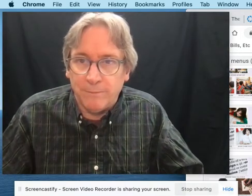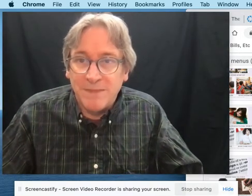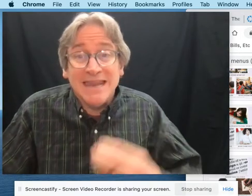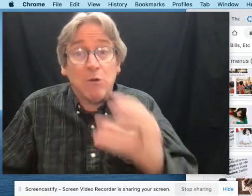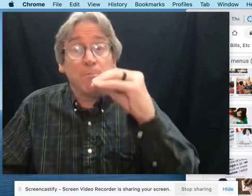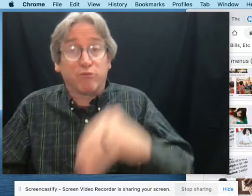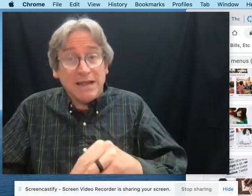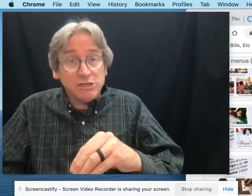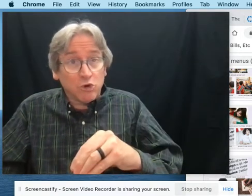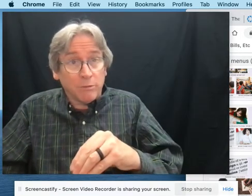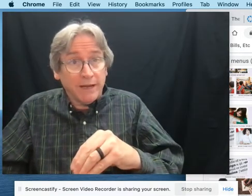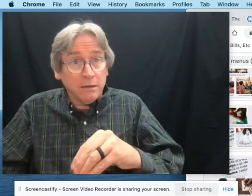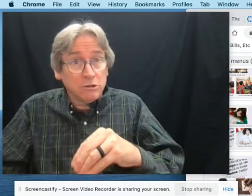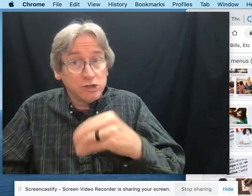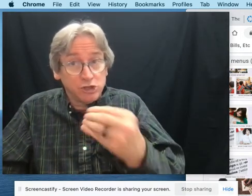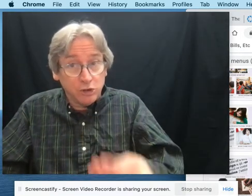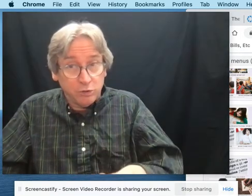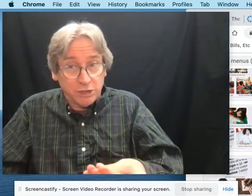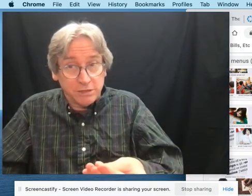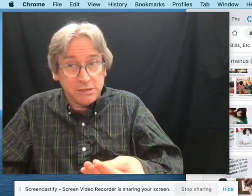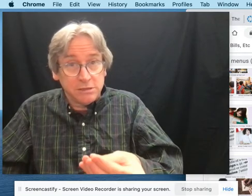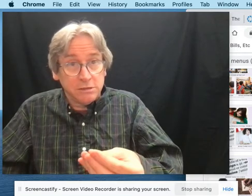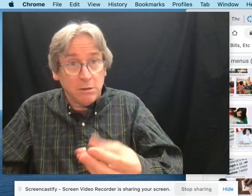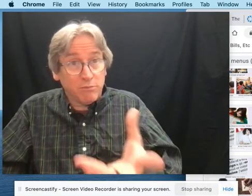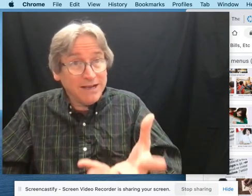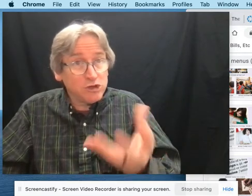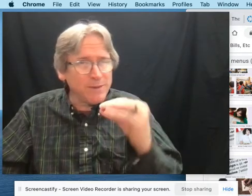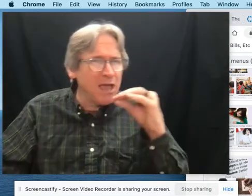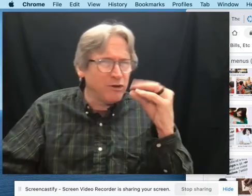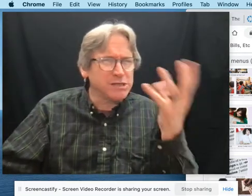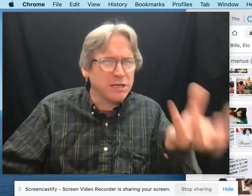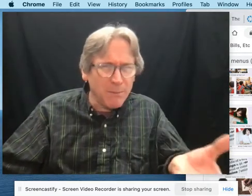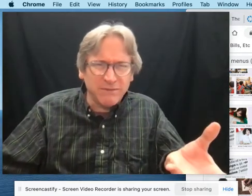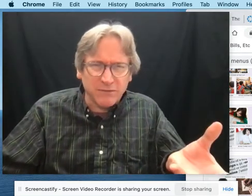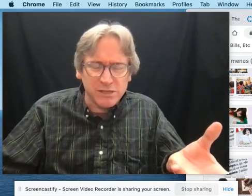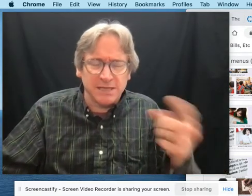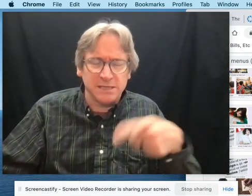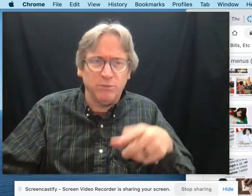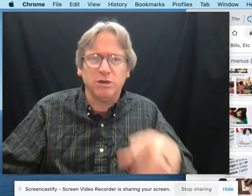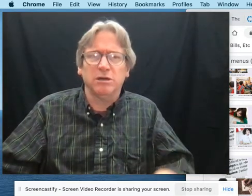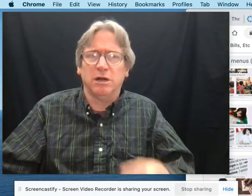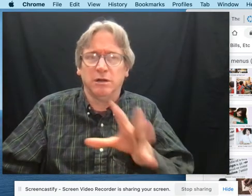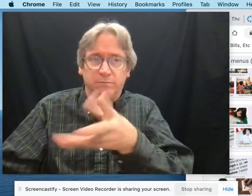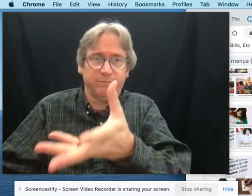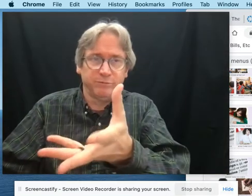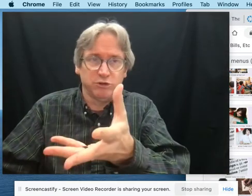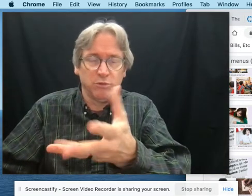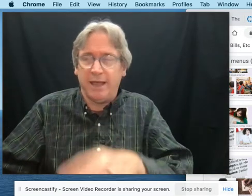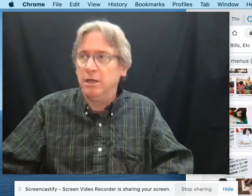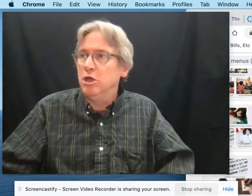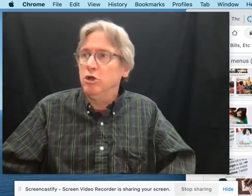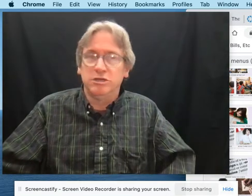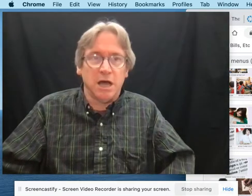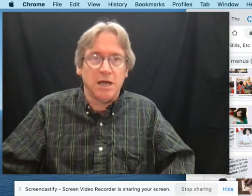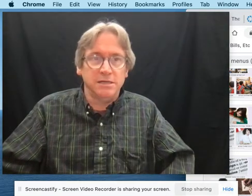Cool. Now, brainstorming solutions. Brainstorming, there's a couple of different signs. The book